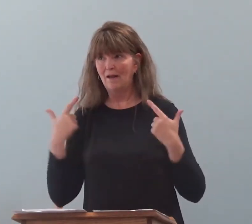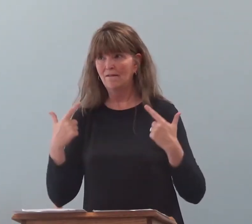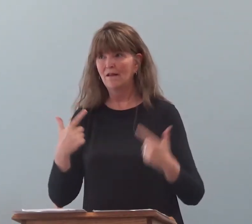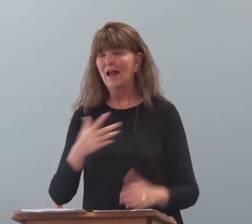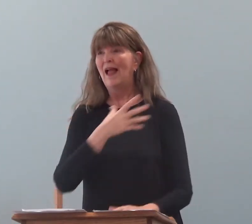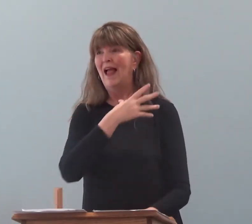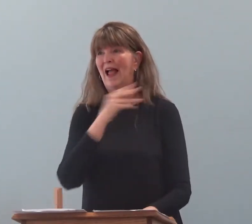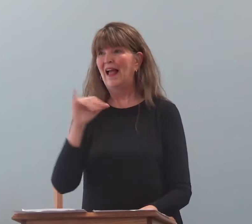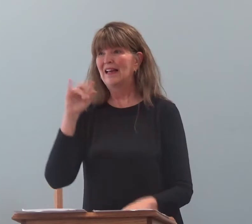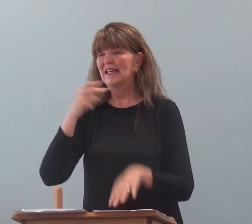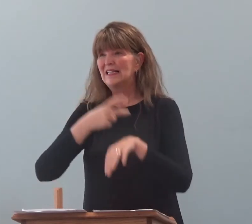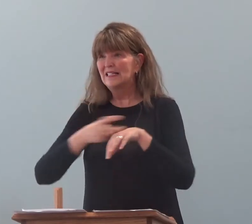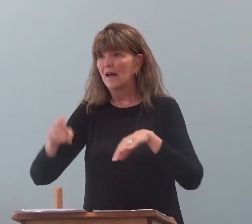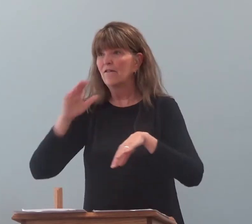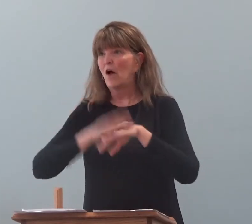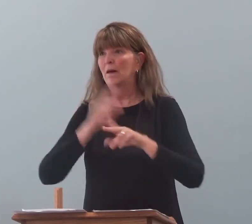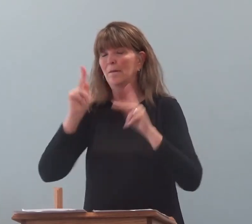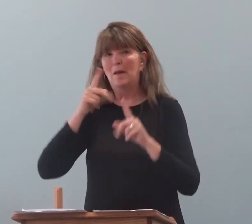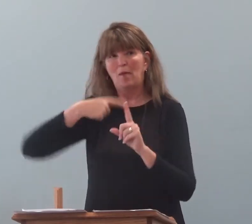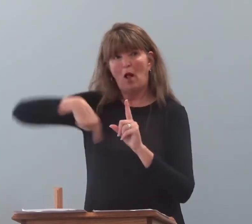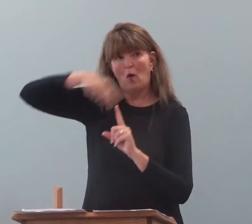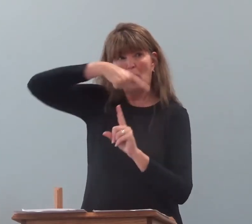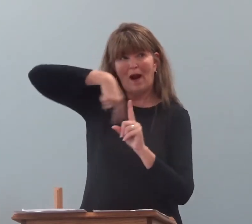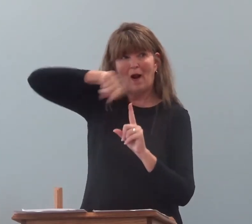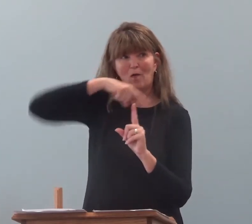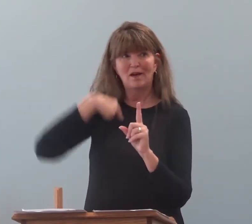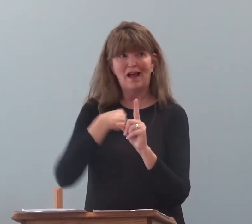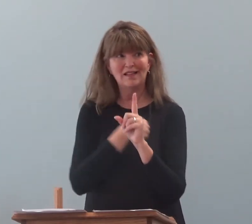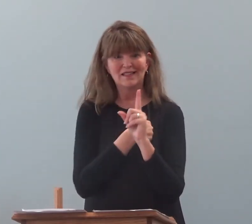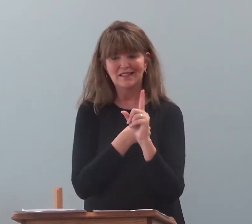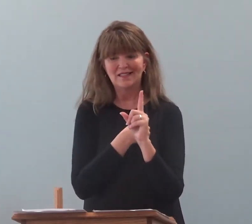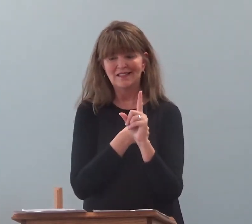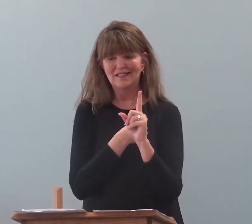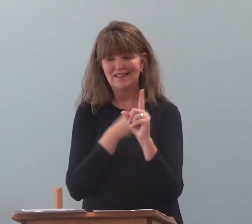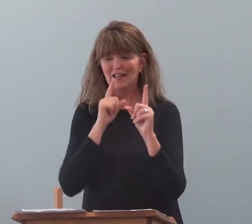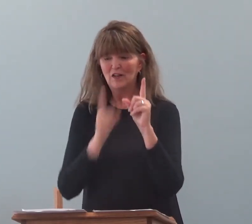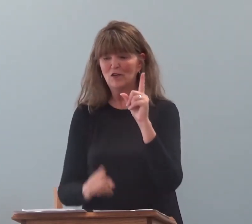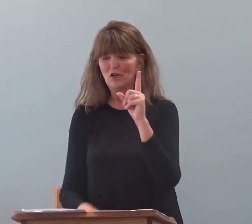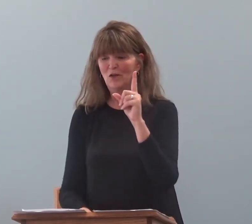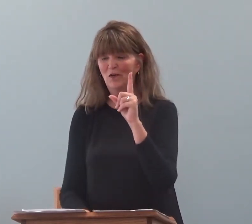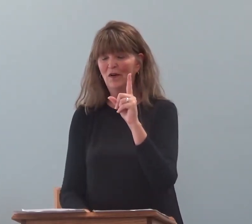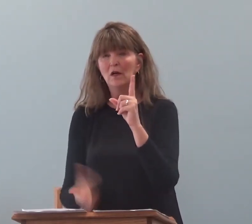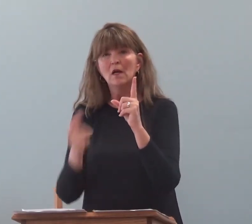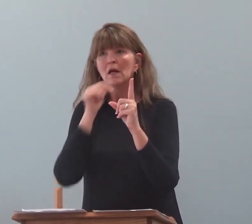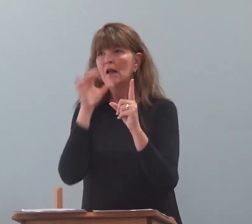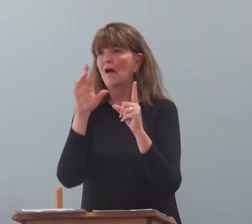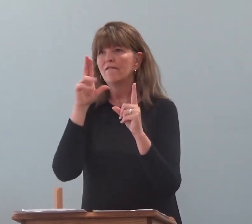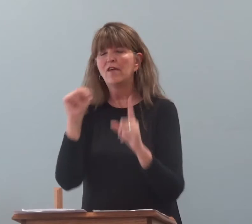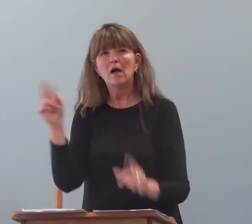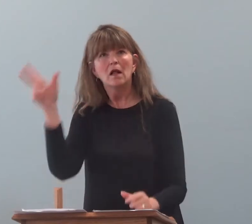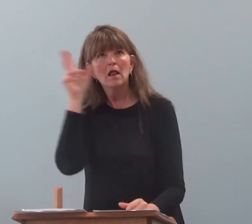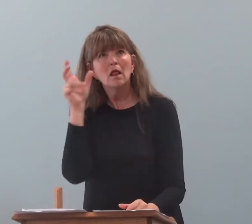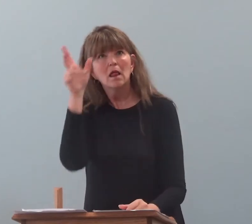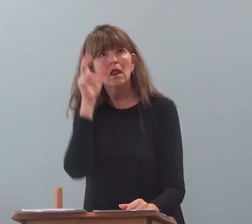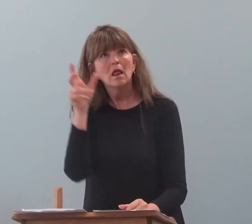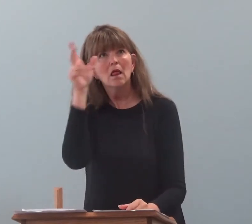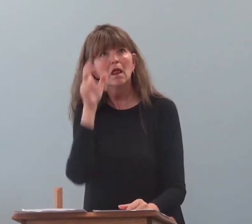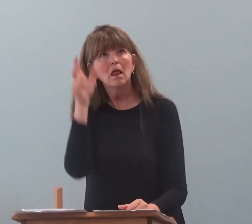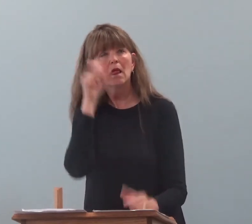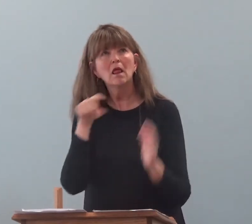it's going to make our situations in life tougher, and it's going to be tough on folks who are around us when we're being negative.